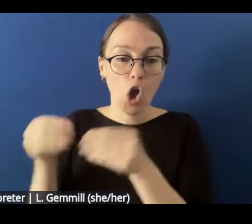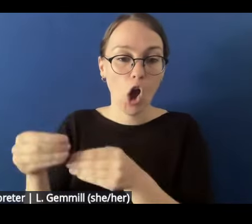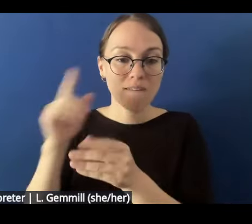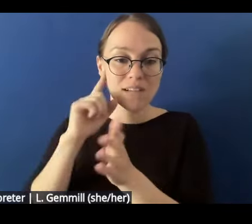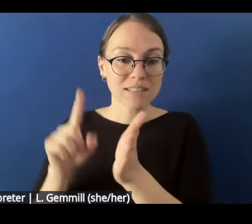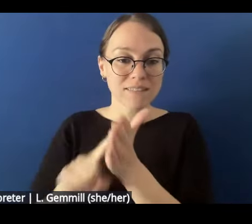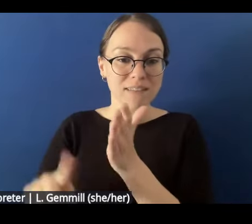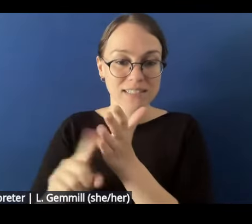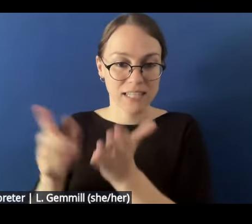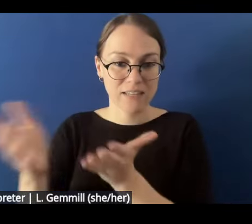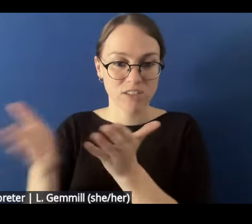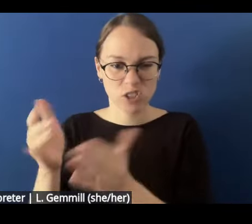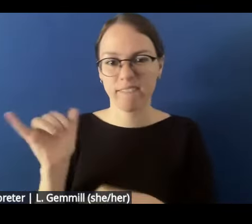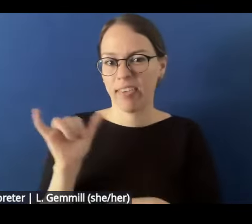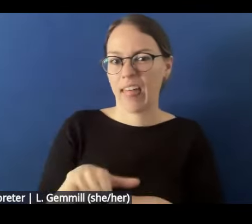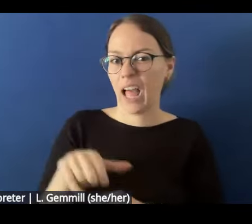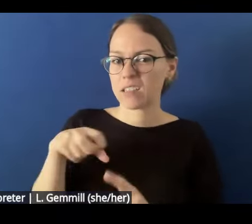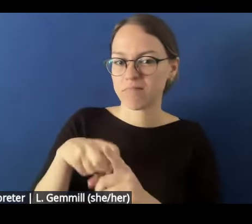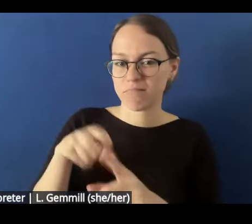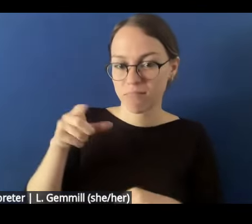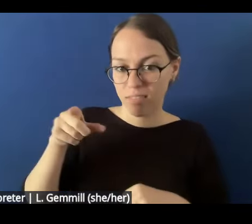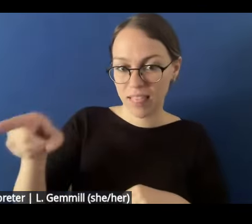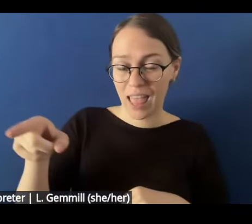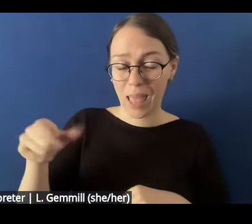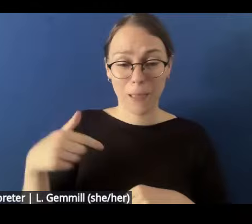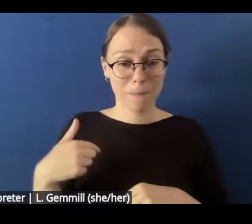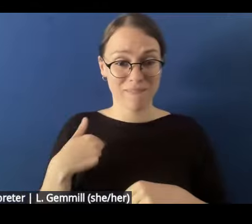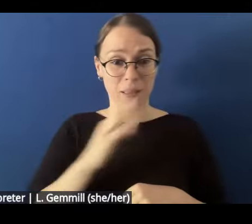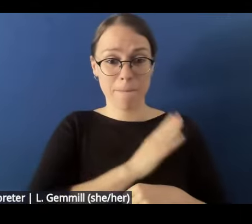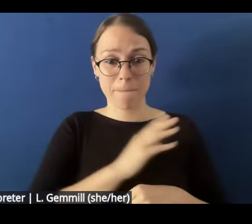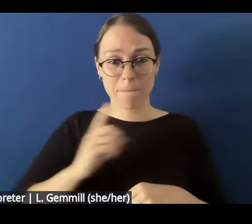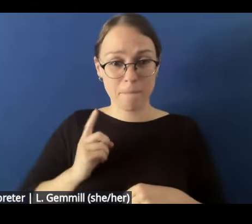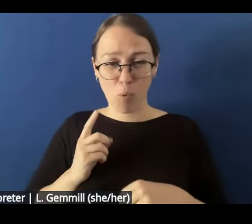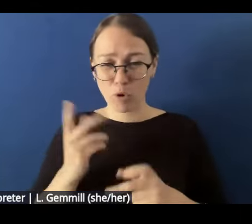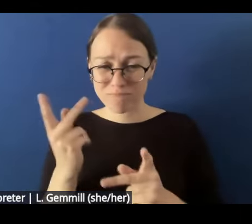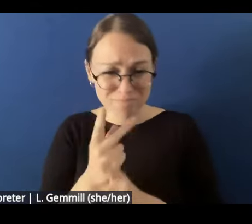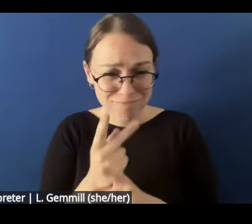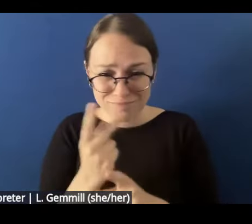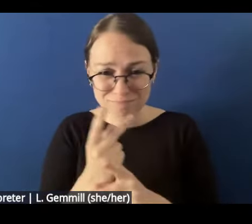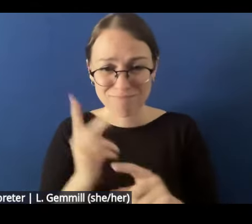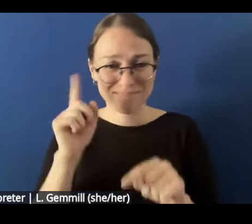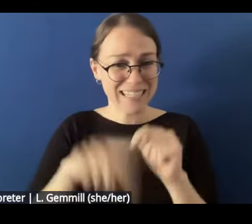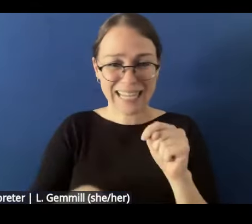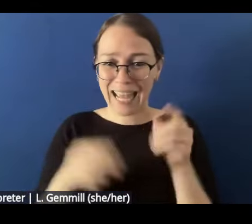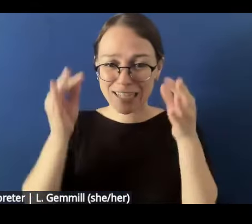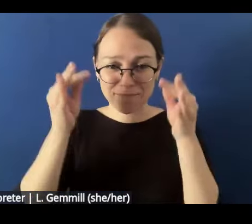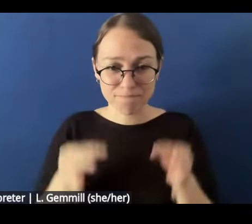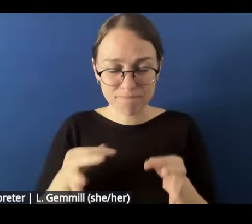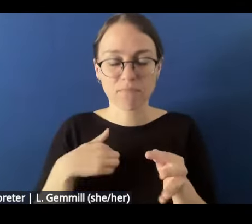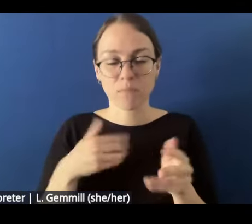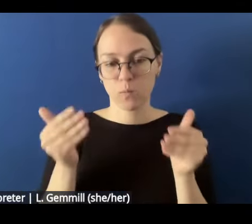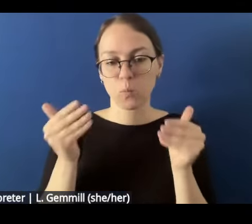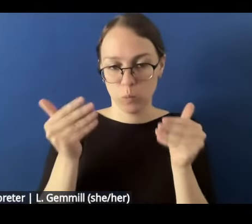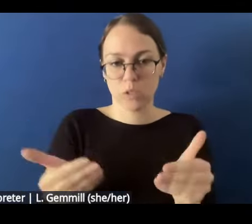we're at a point and we're not getting any further, then we're going to take steps to try to